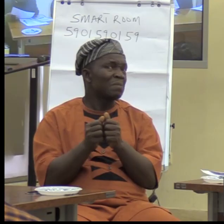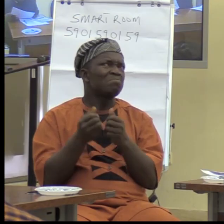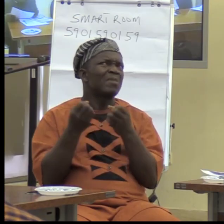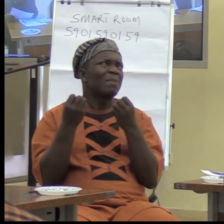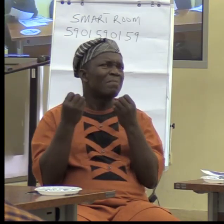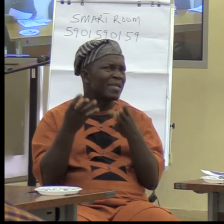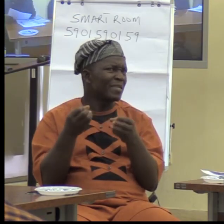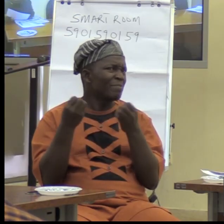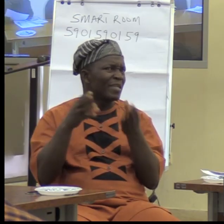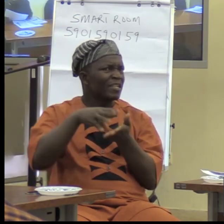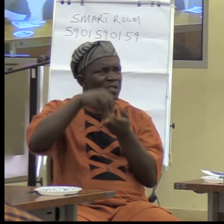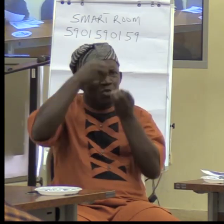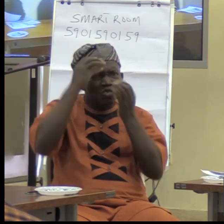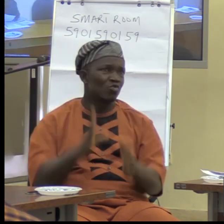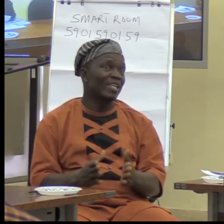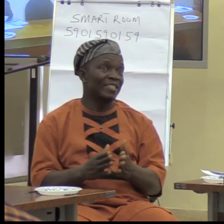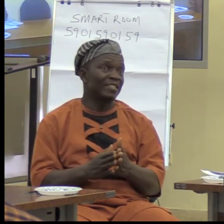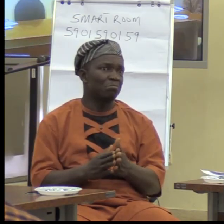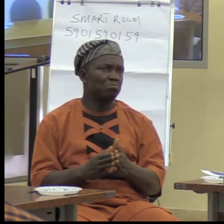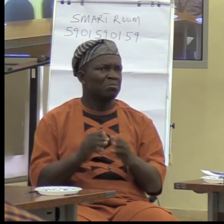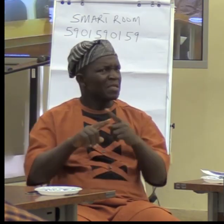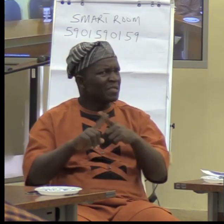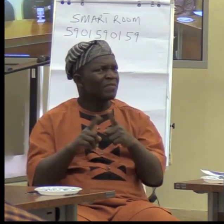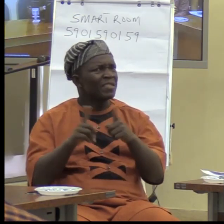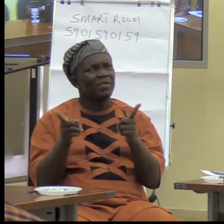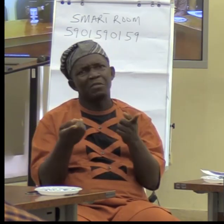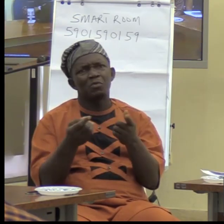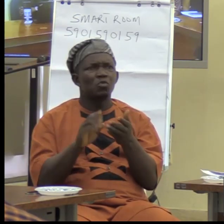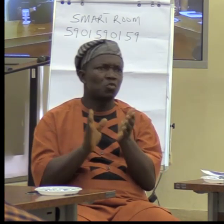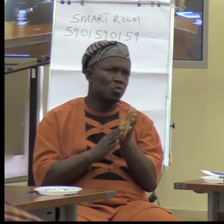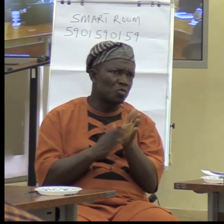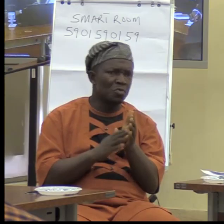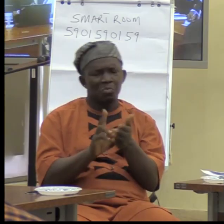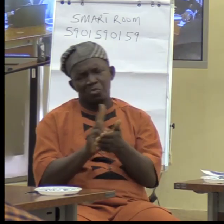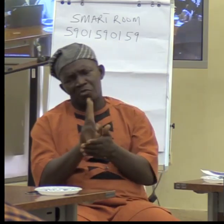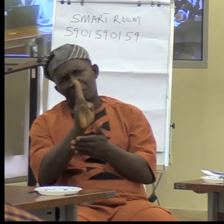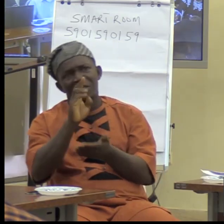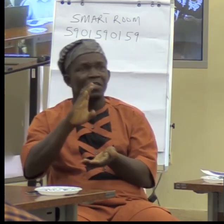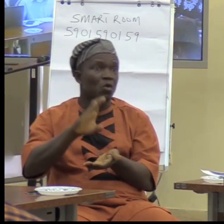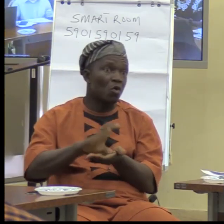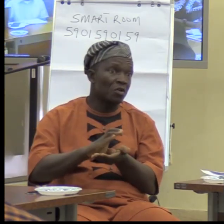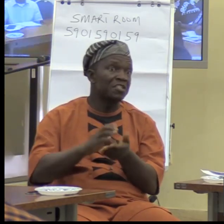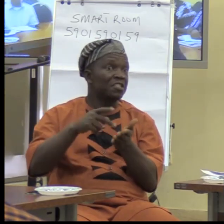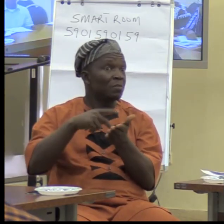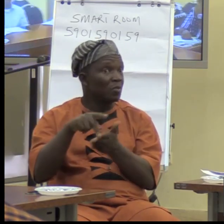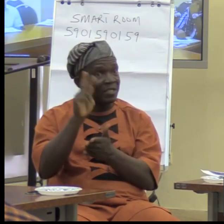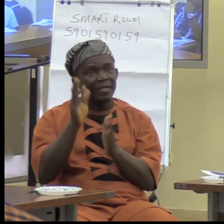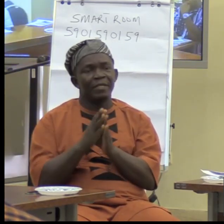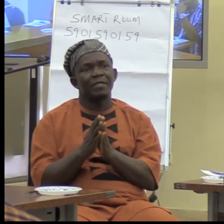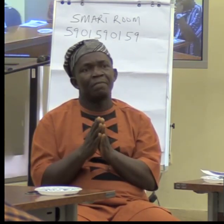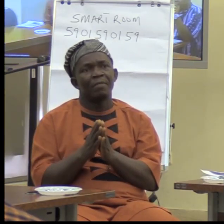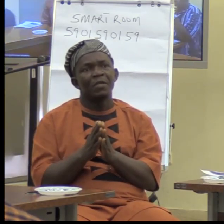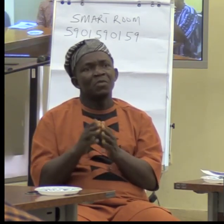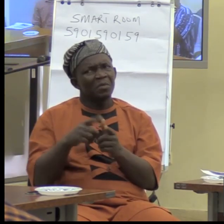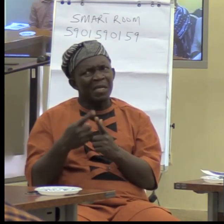programs like this. I need to also mention that before we started in Nigeria, there was a project still under IGRC